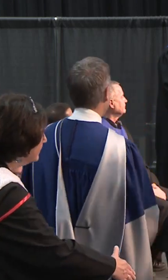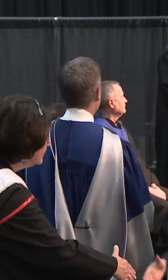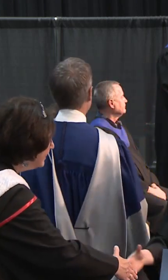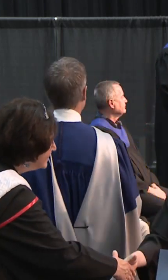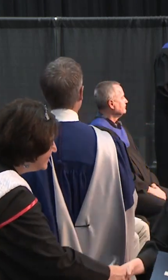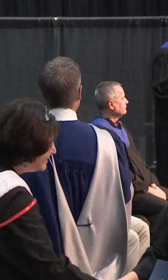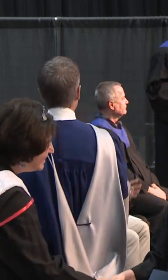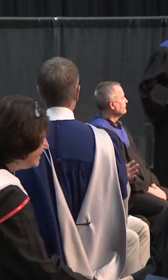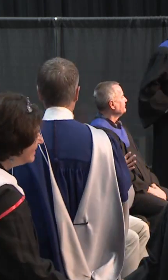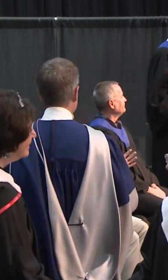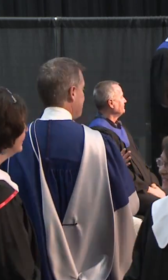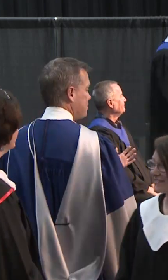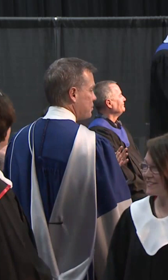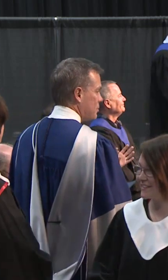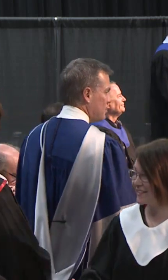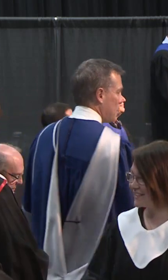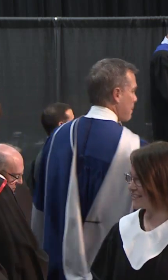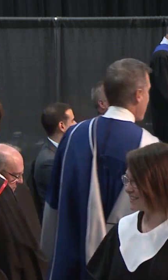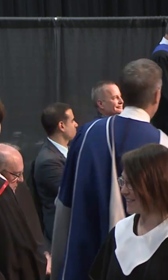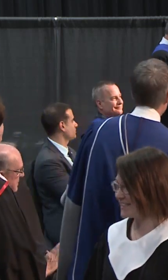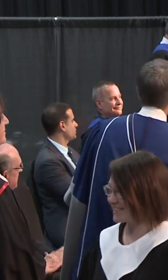Crystal Jarvis.